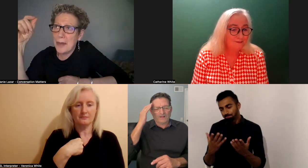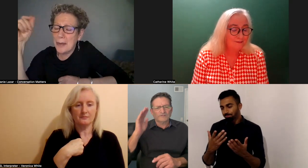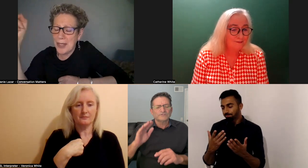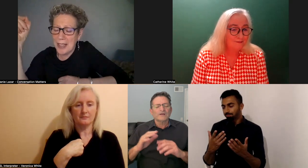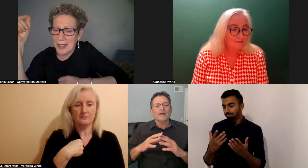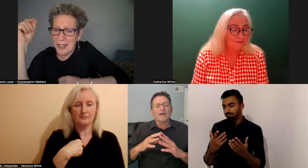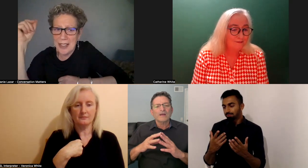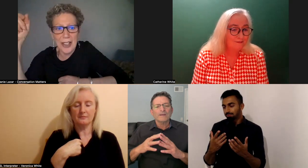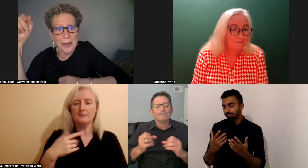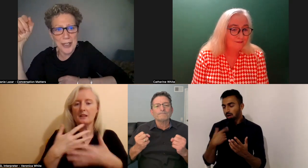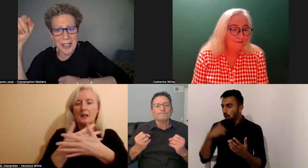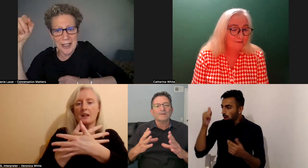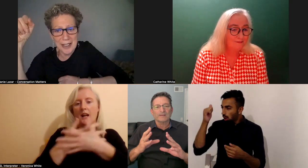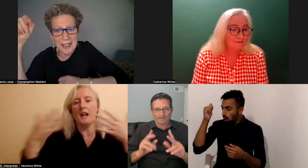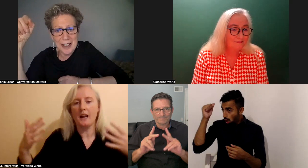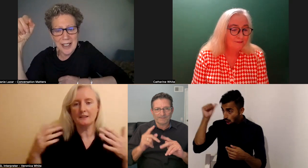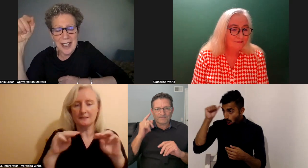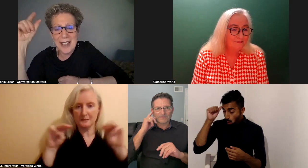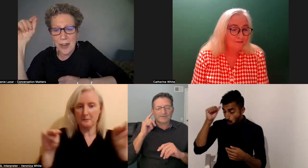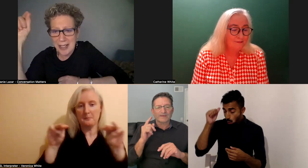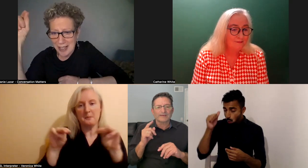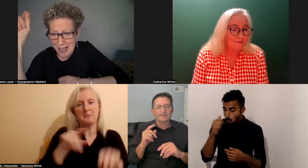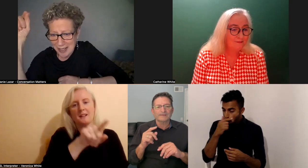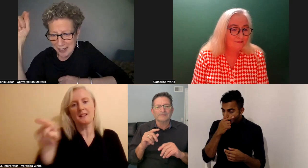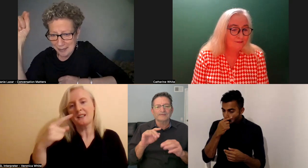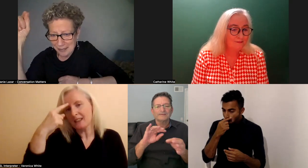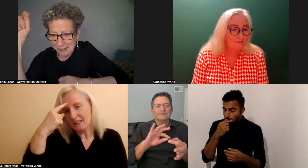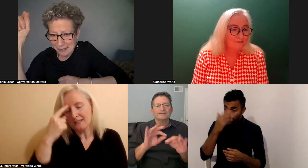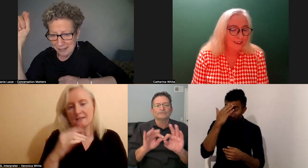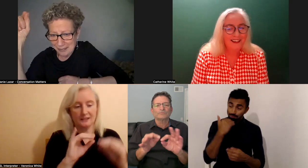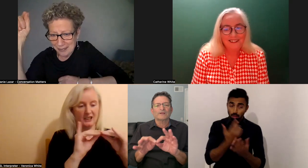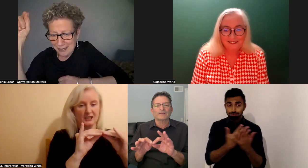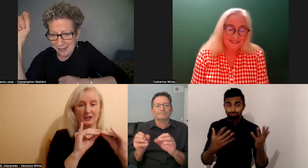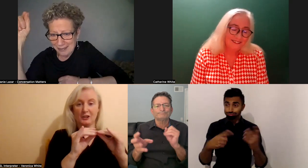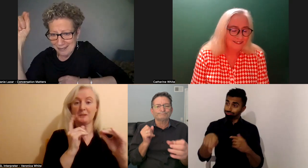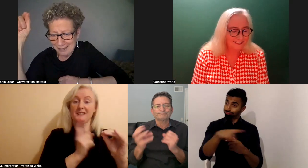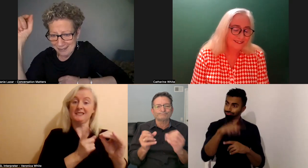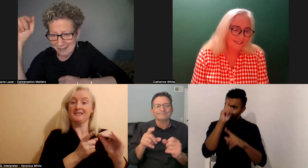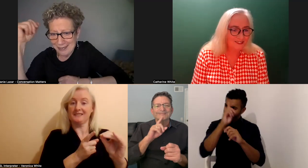lot of people think that interpreting is translating.